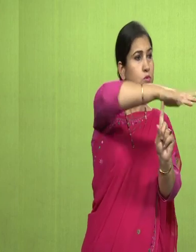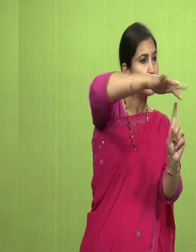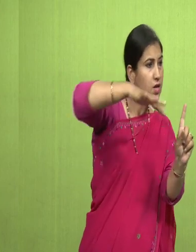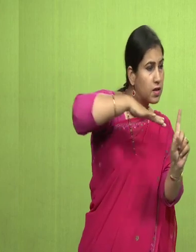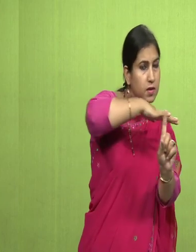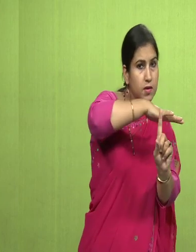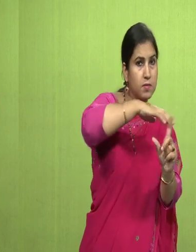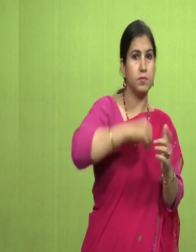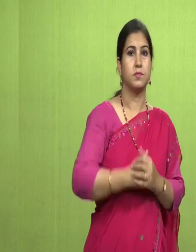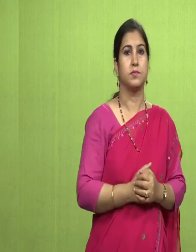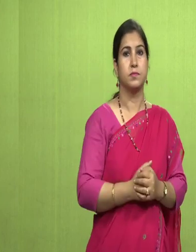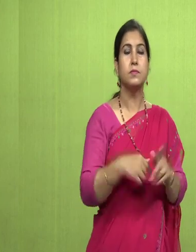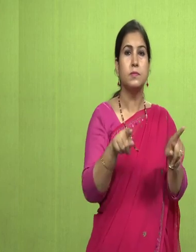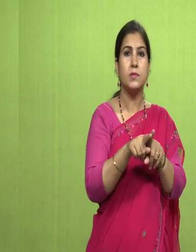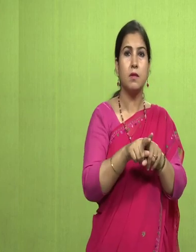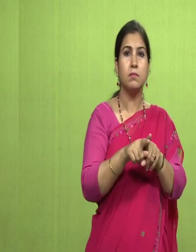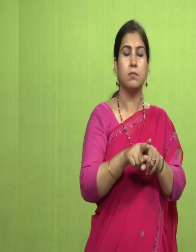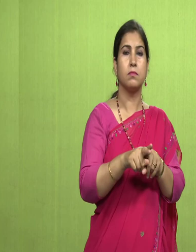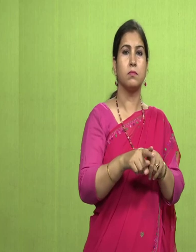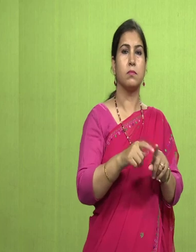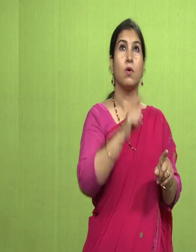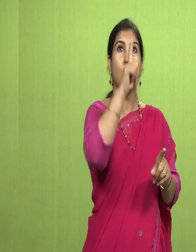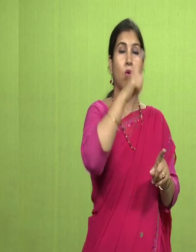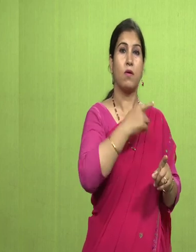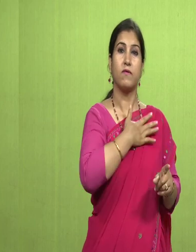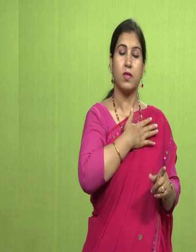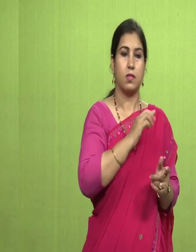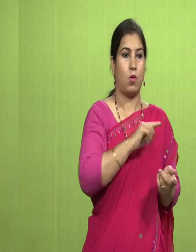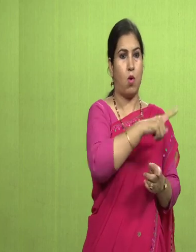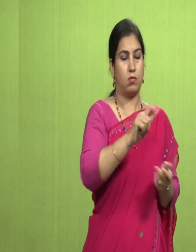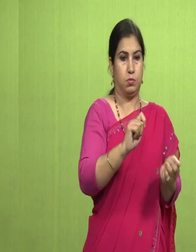society, and religion was changed.